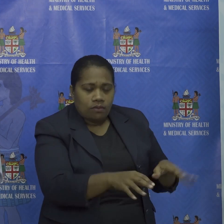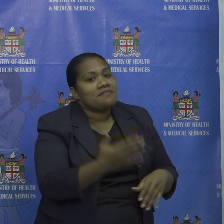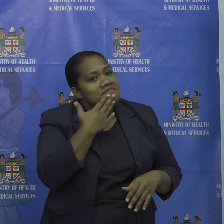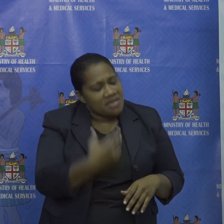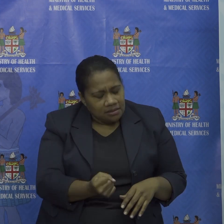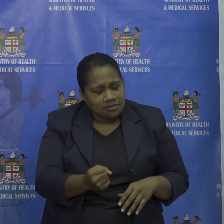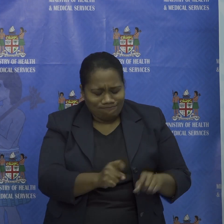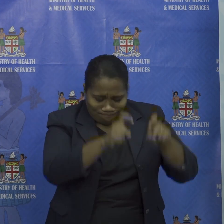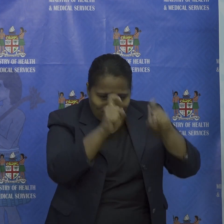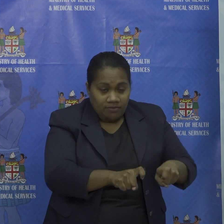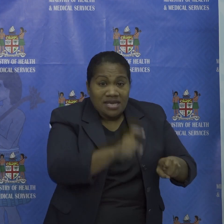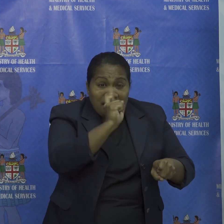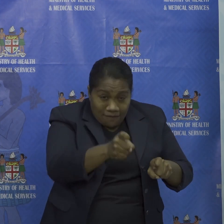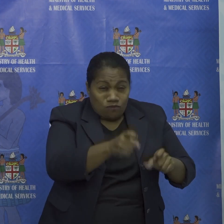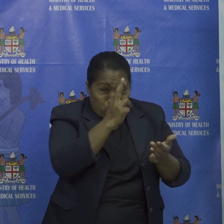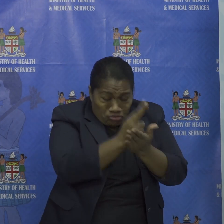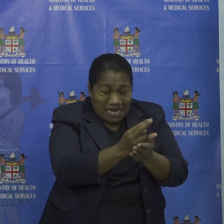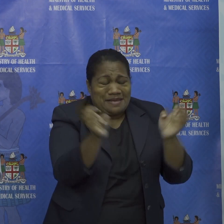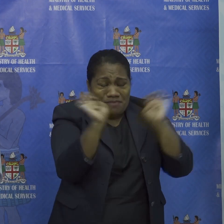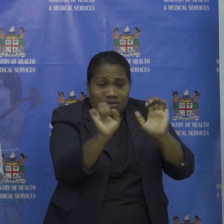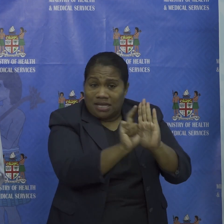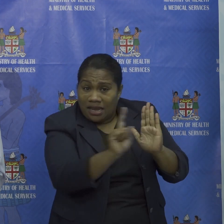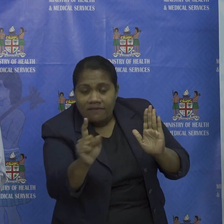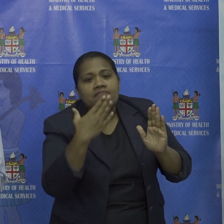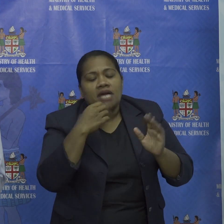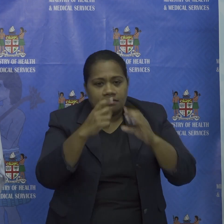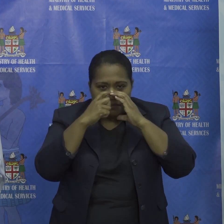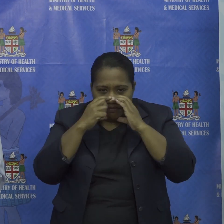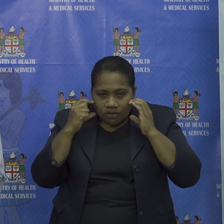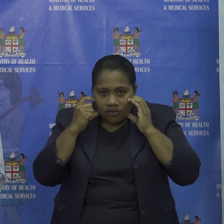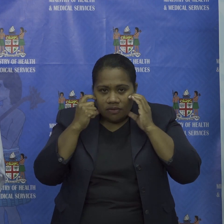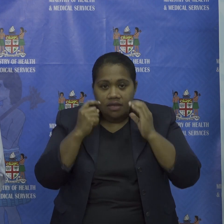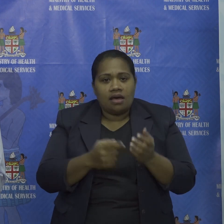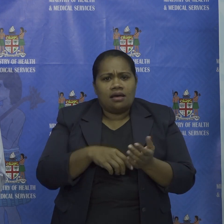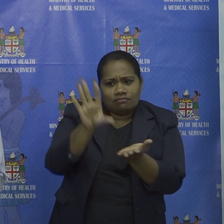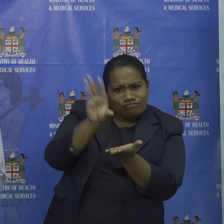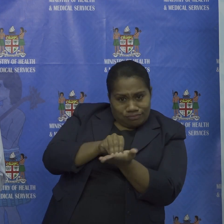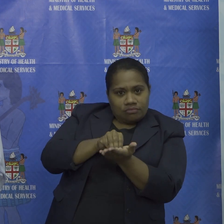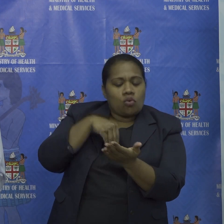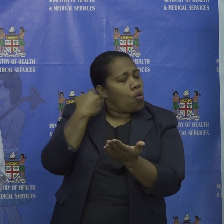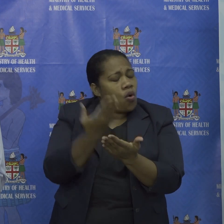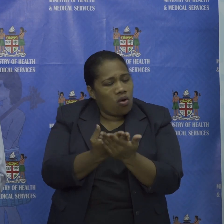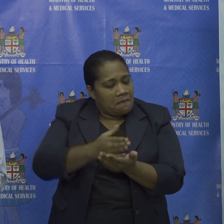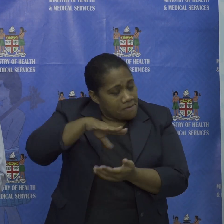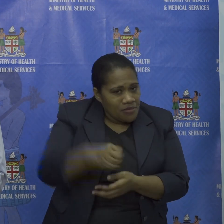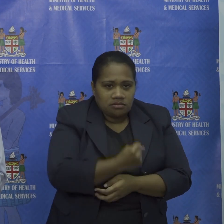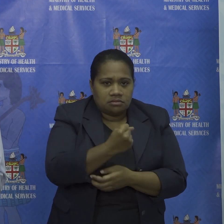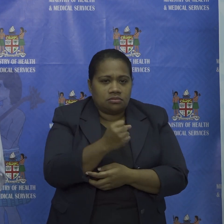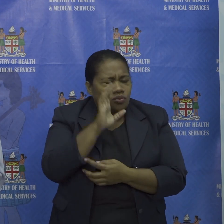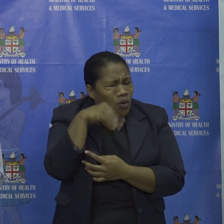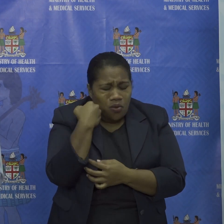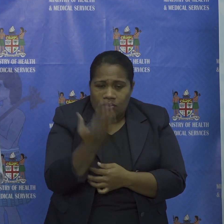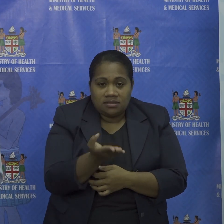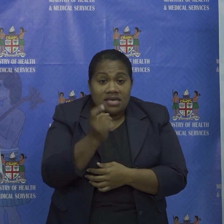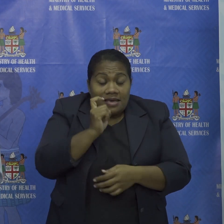and make sure you have your Care Fiji app installed, turned on at all times. If more Fijians have downloaded the